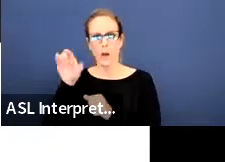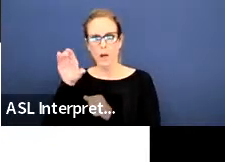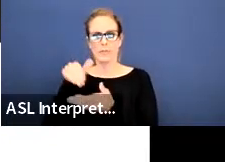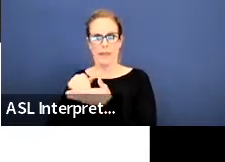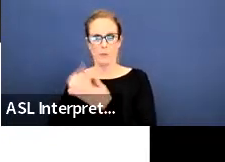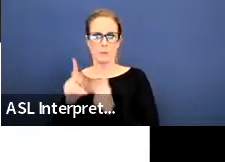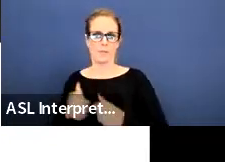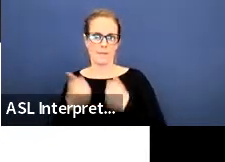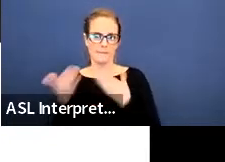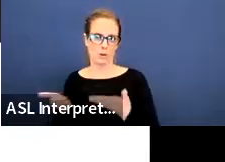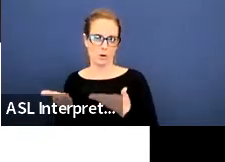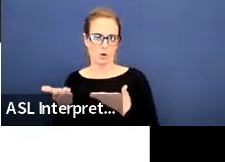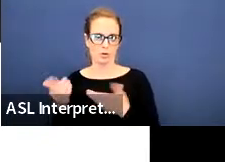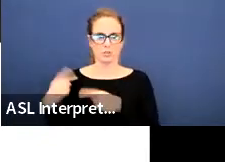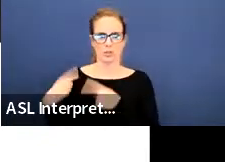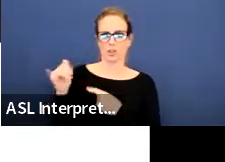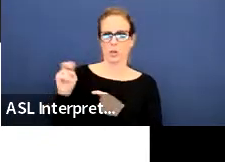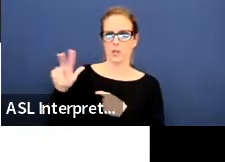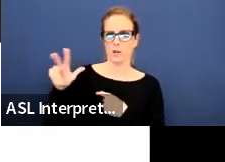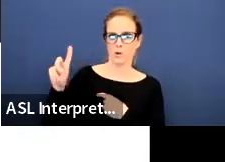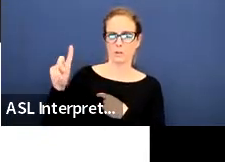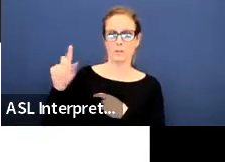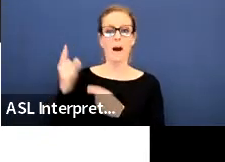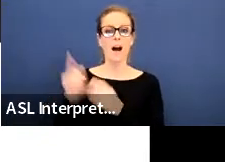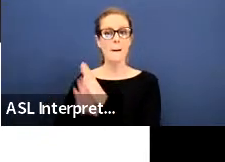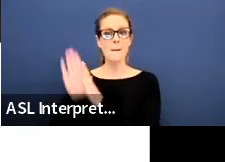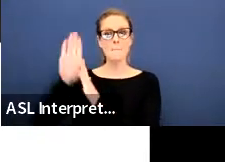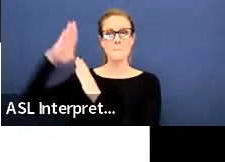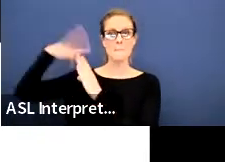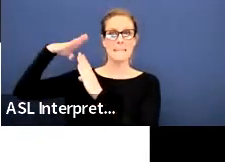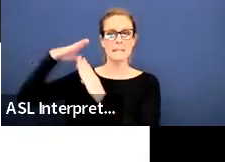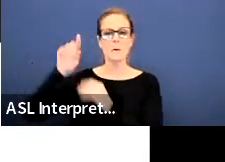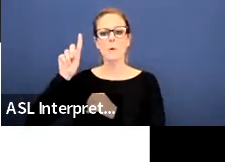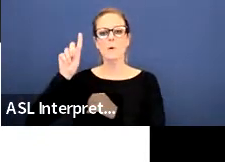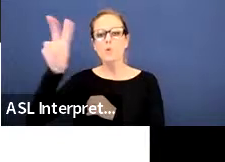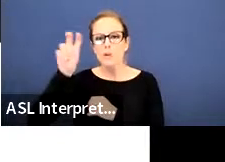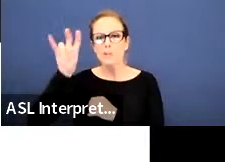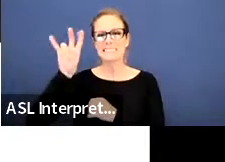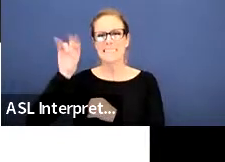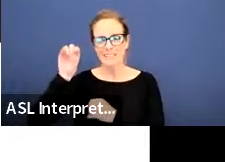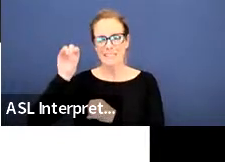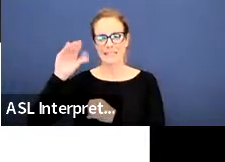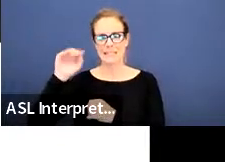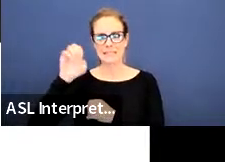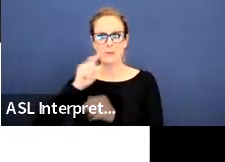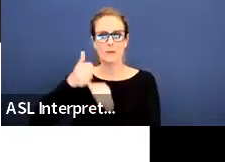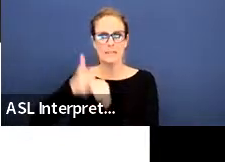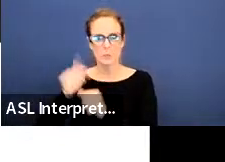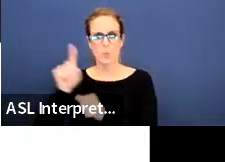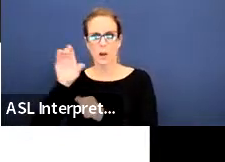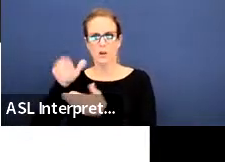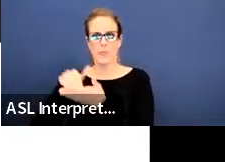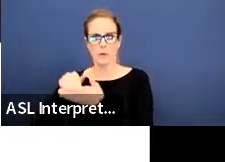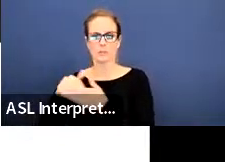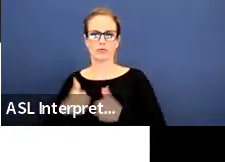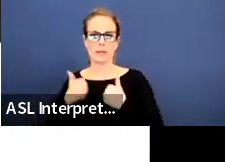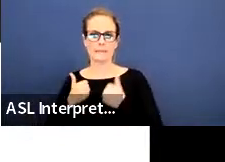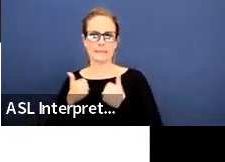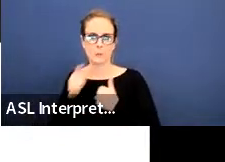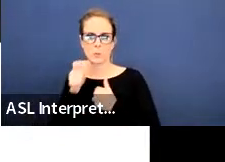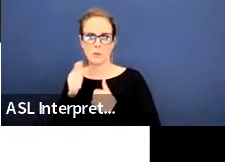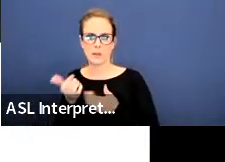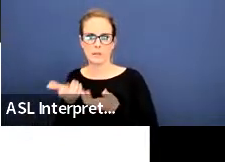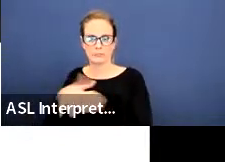January 31st, but it peaked at about 270 cases per 100,000 residents per day, about 3 times that.